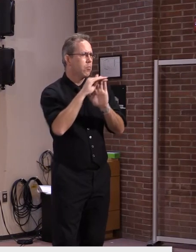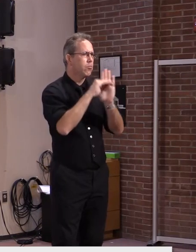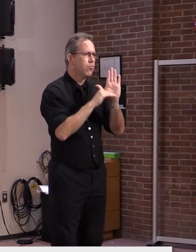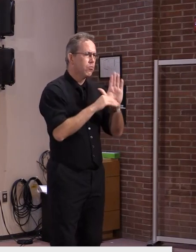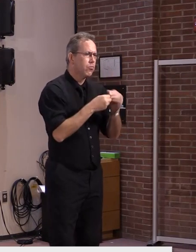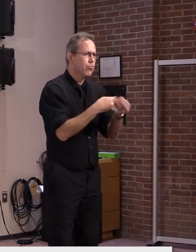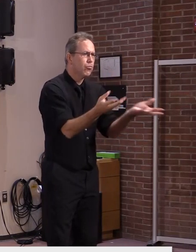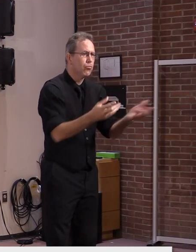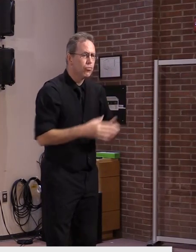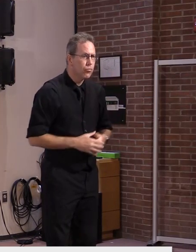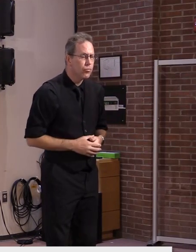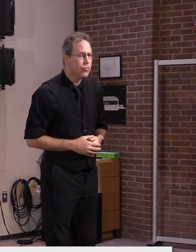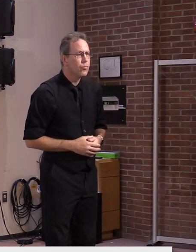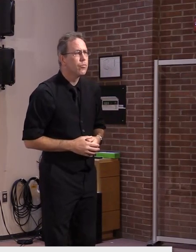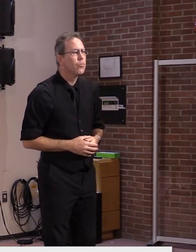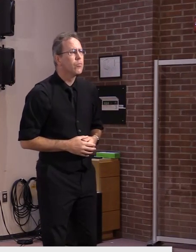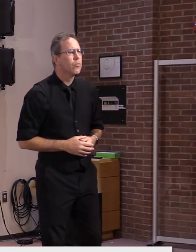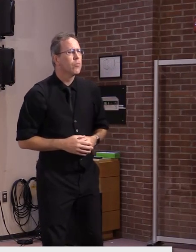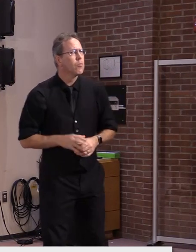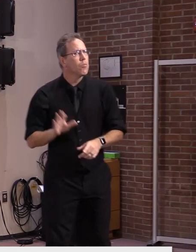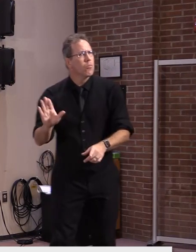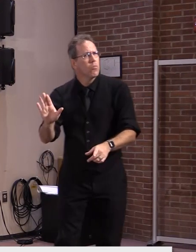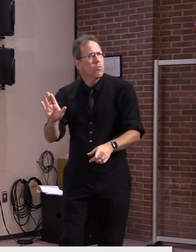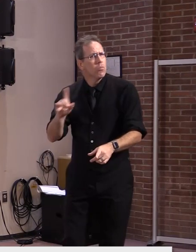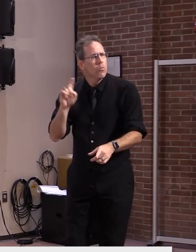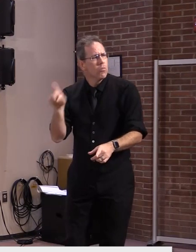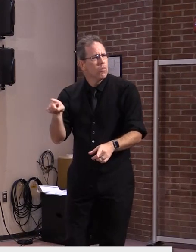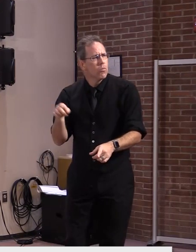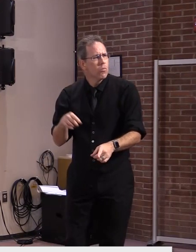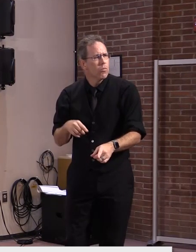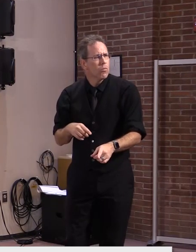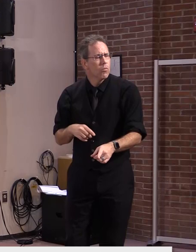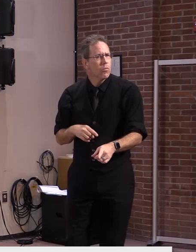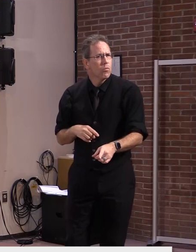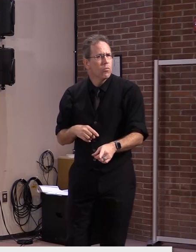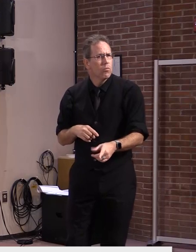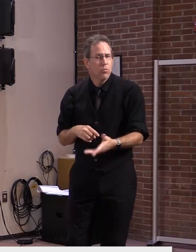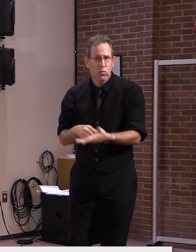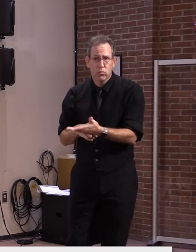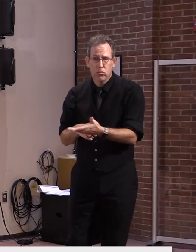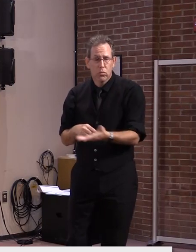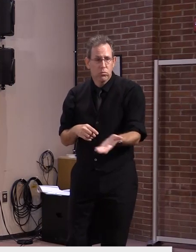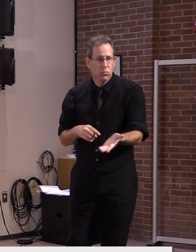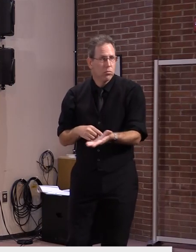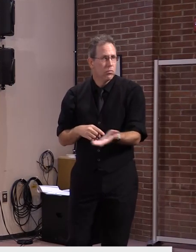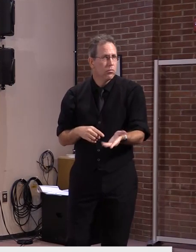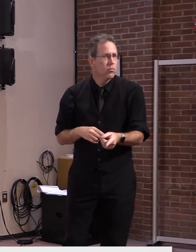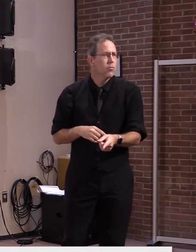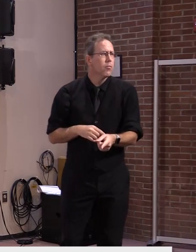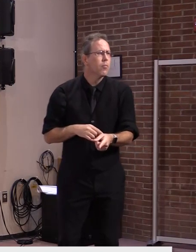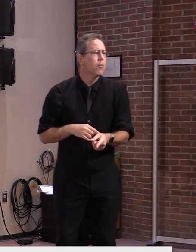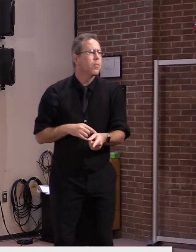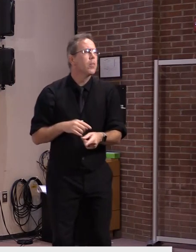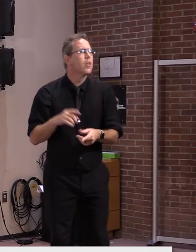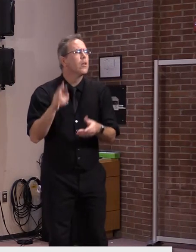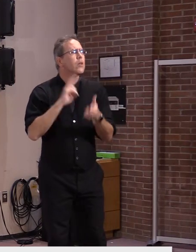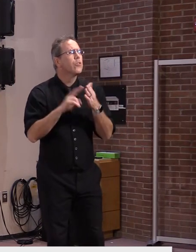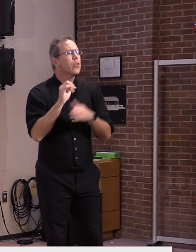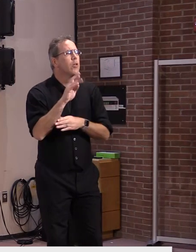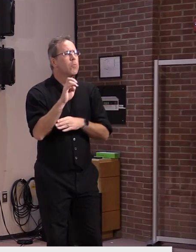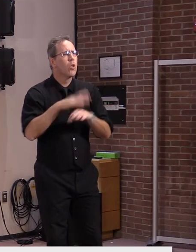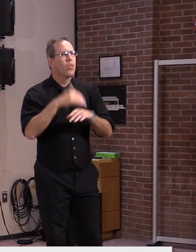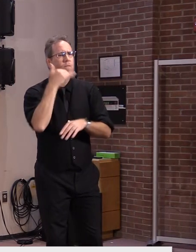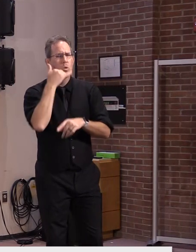Safe to assume that, oh, go ahead. No, that's all. This is Secretary Moore. I would only add that